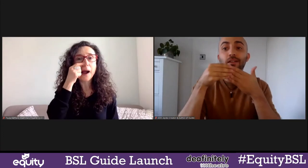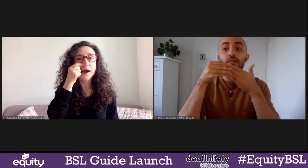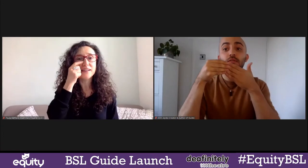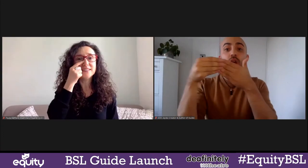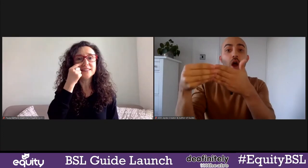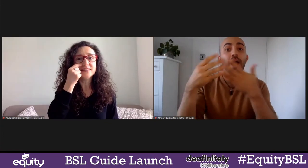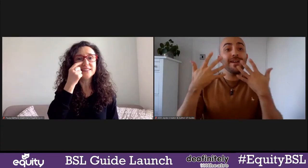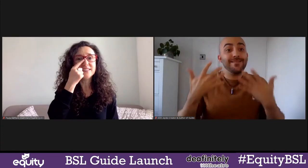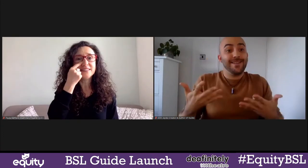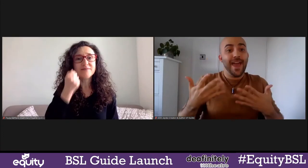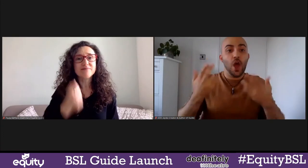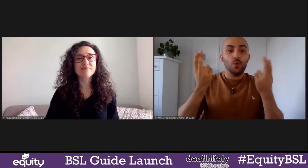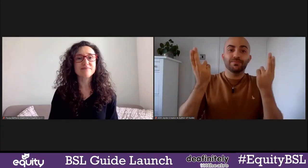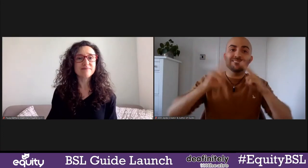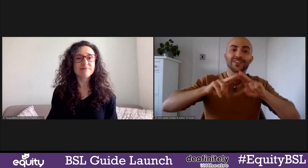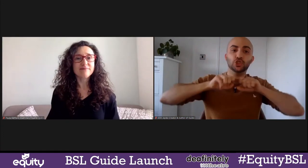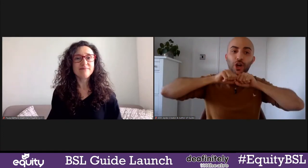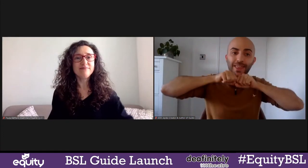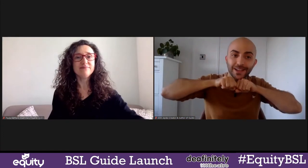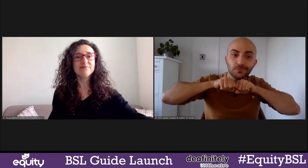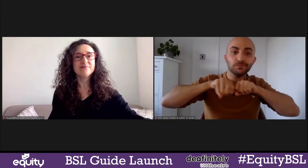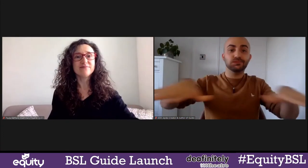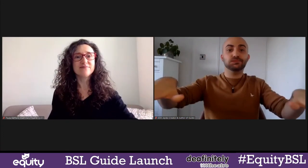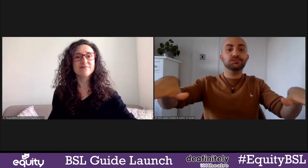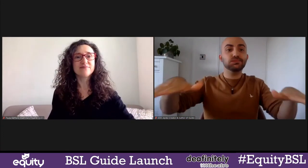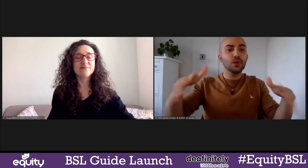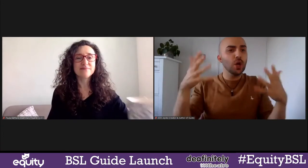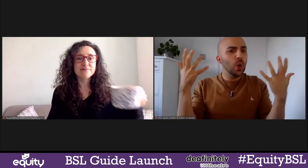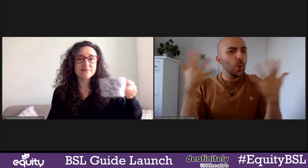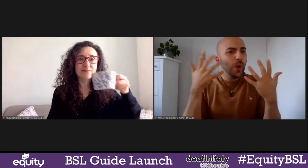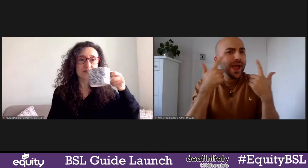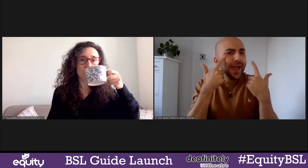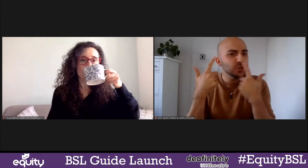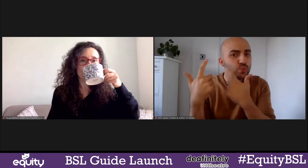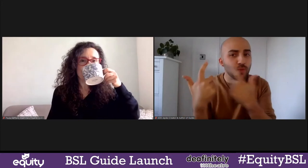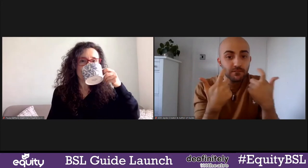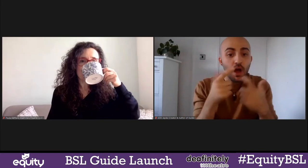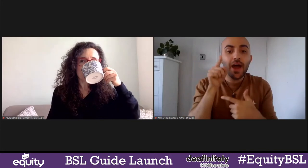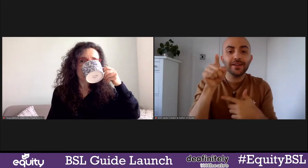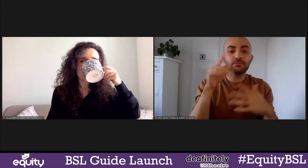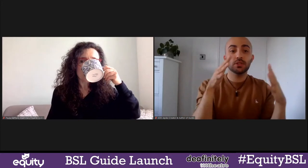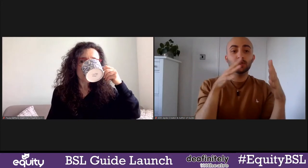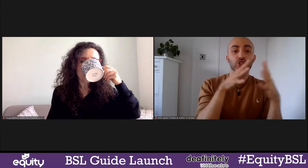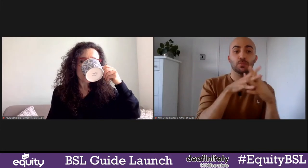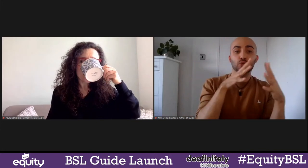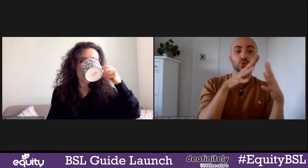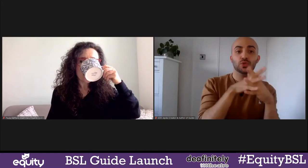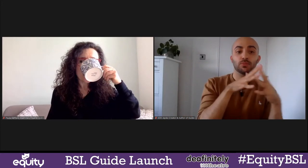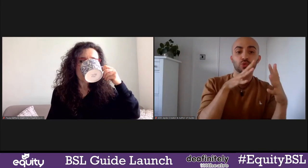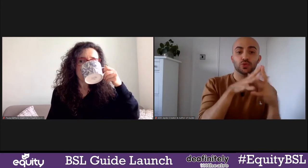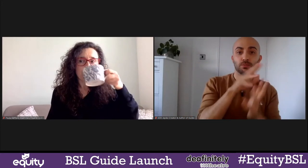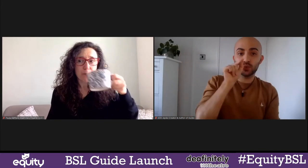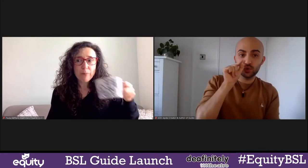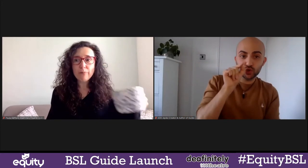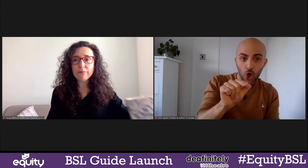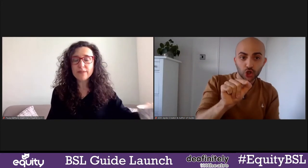I just wanted to let you know that the guide is officially live. And if you want to know where to find it,